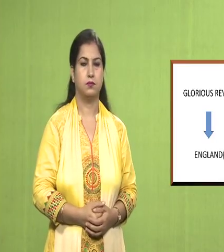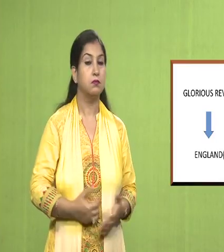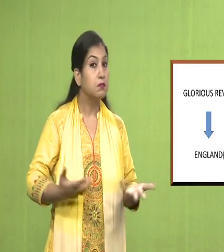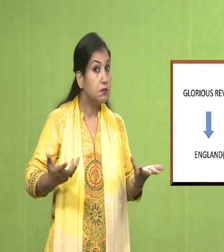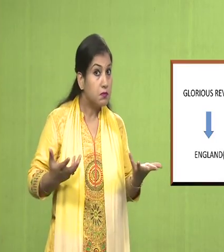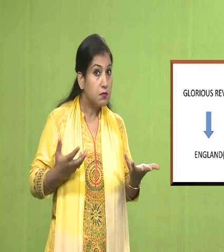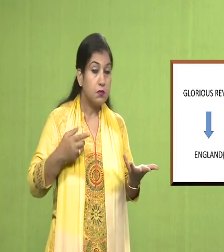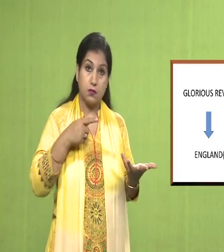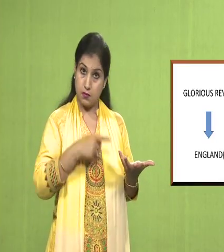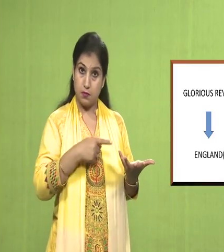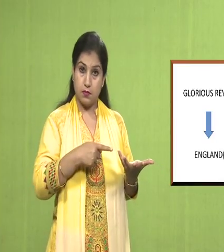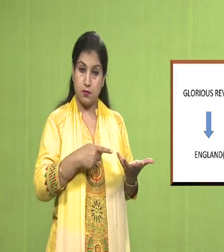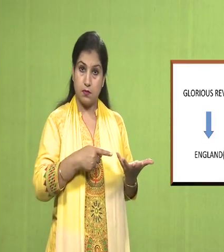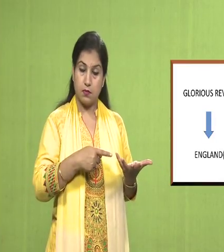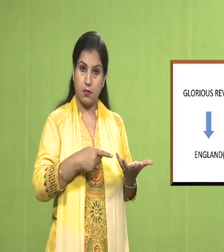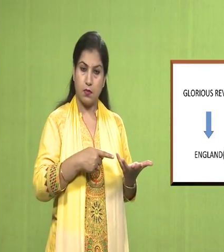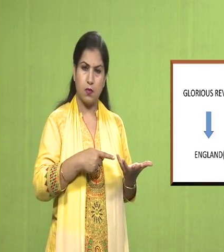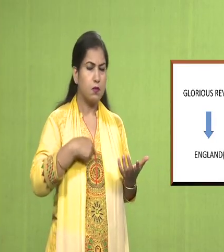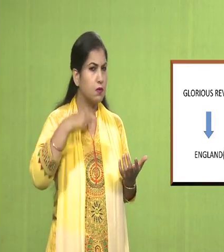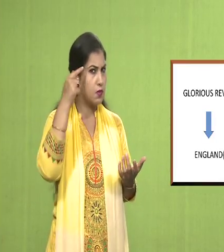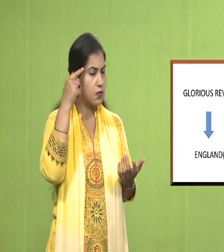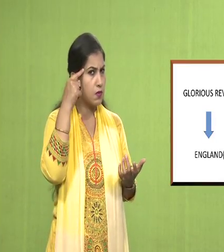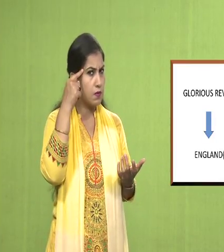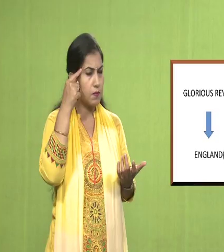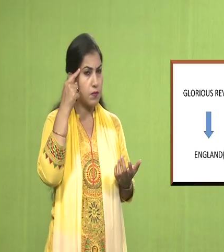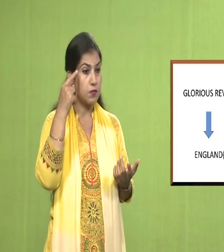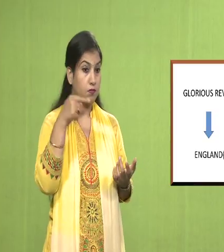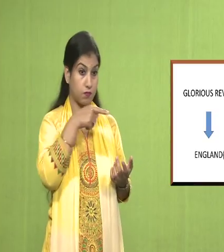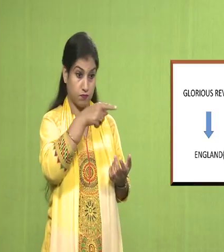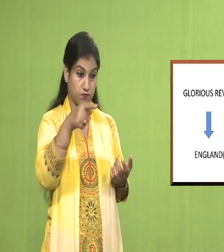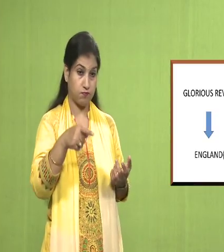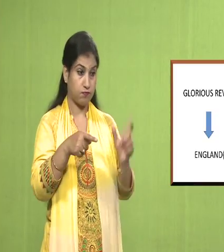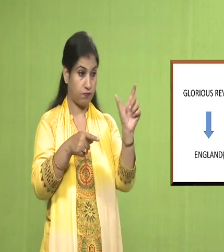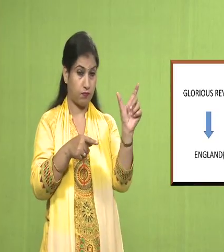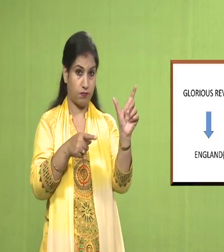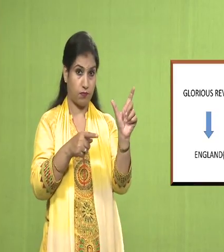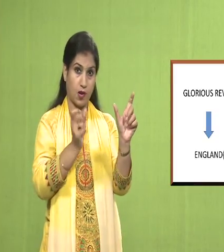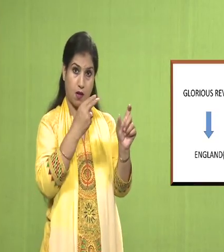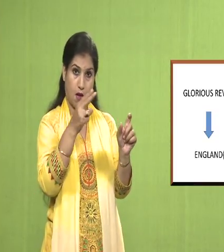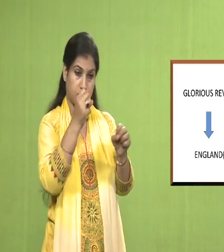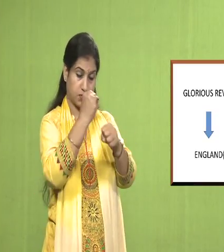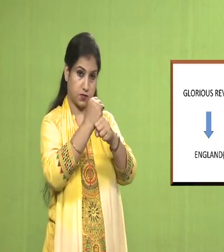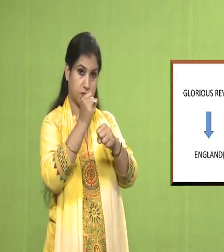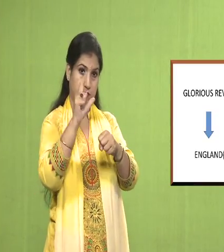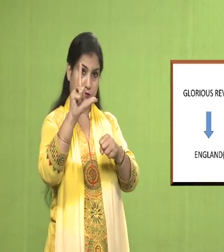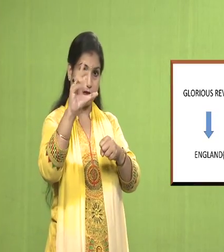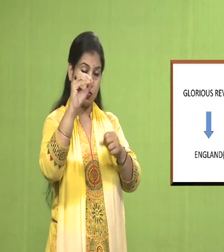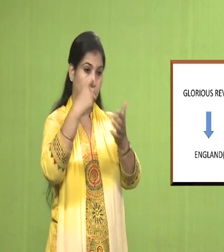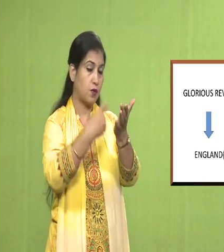However, we should not forget that the Glorious Revolution became the